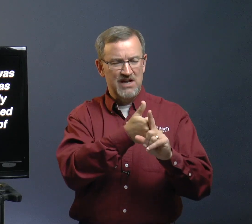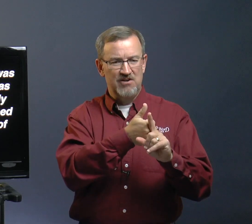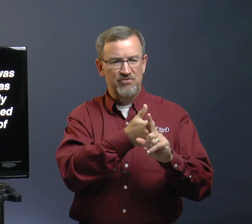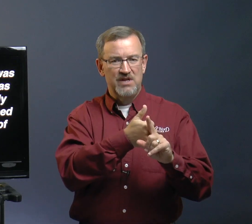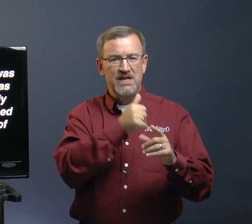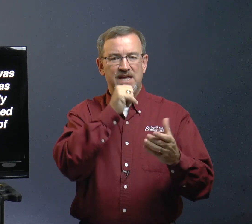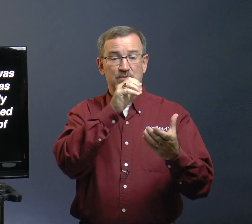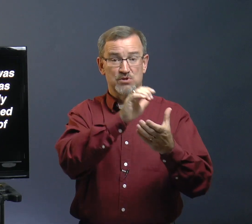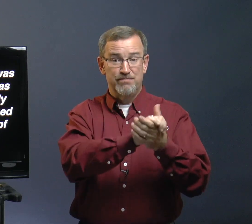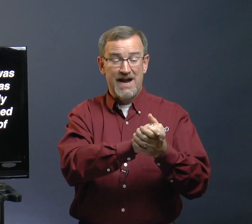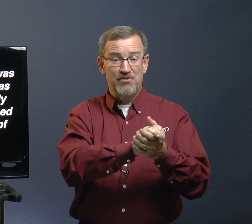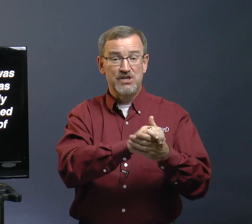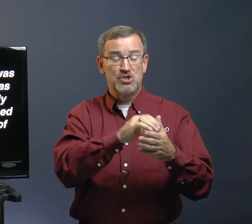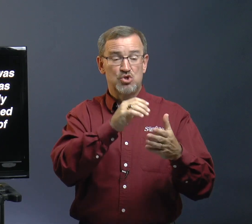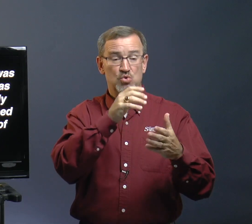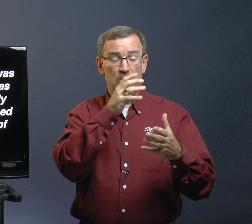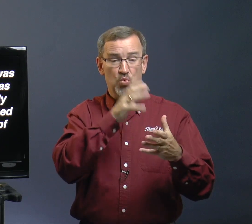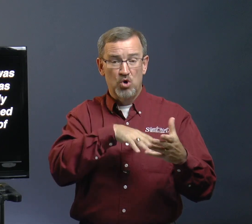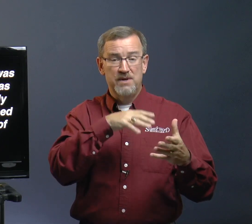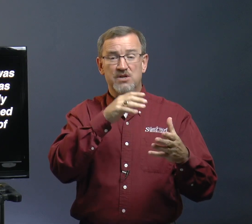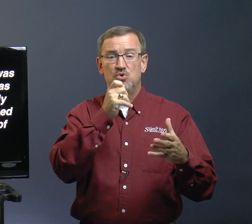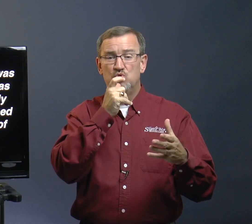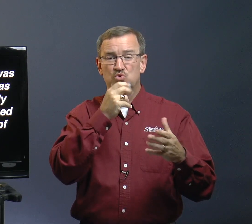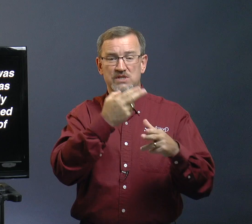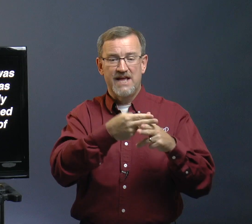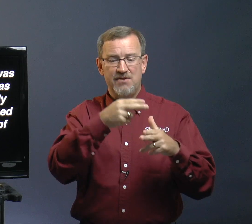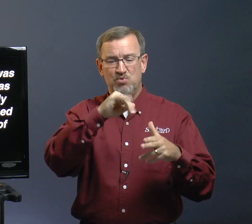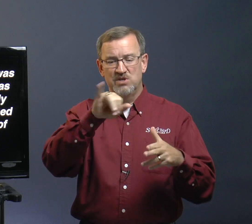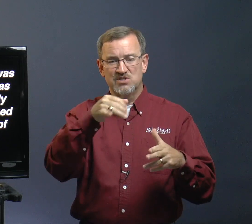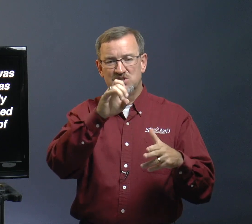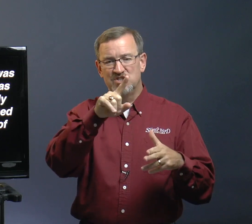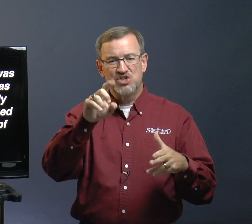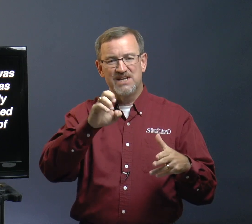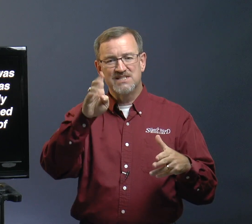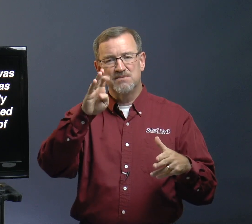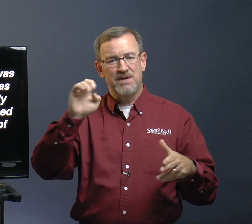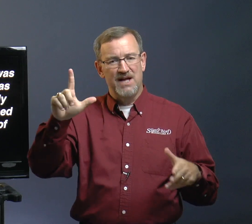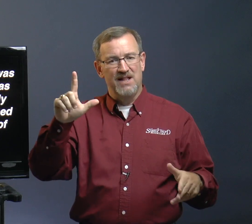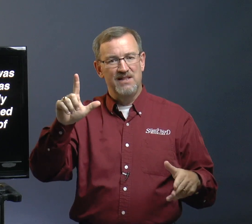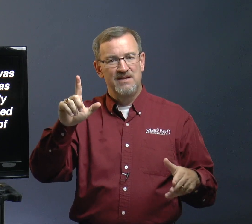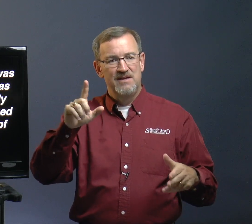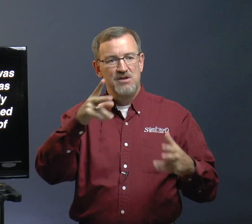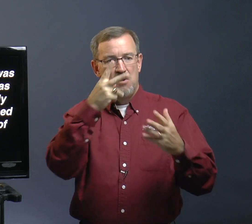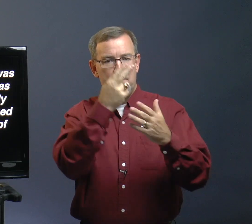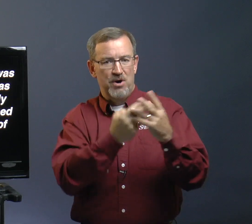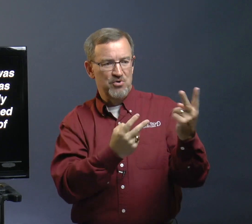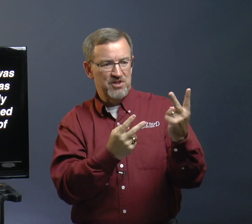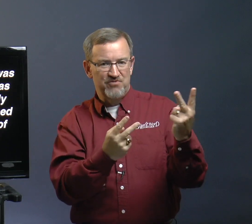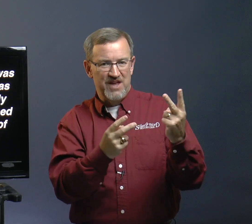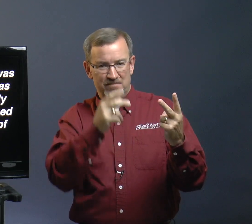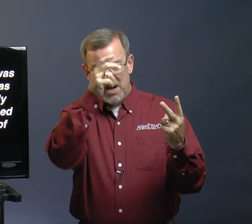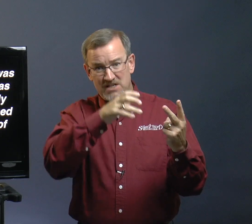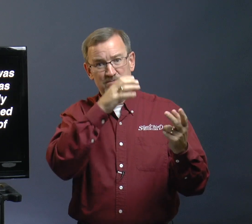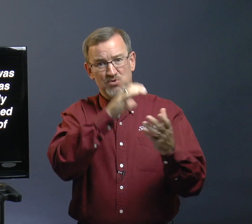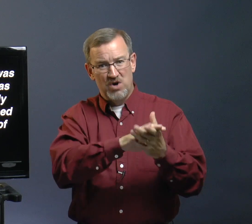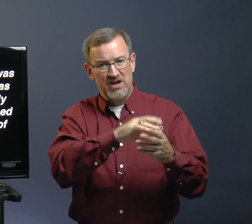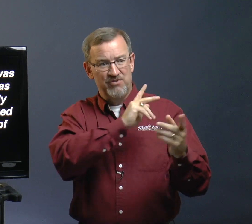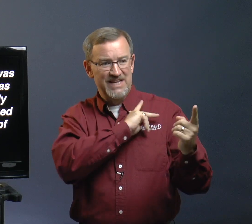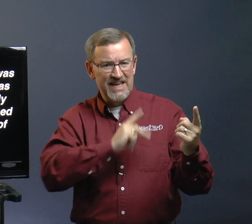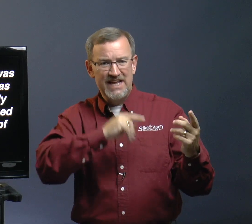himself, he was married to a woman whose name was Jezebel. Both of them, husband, wife, king